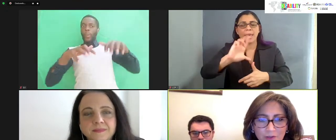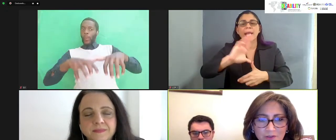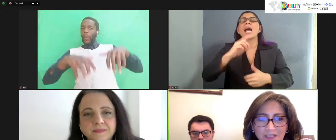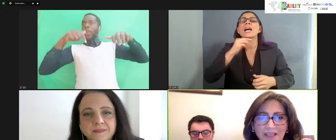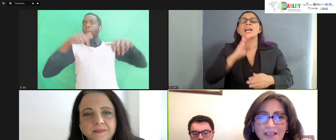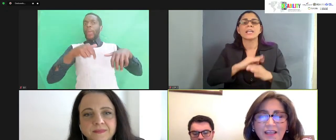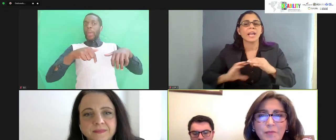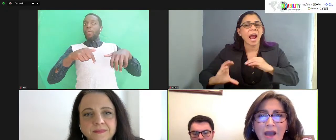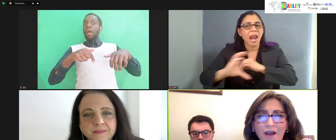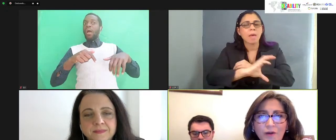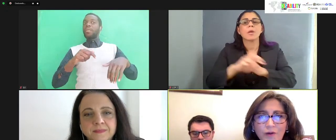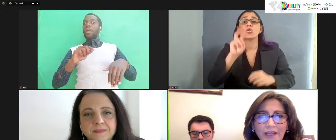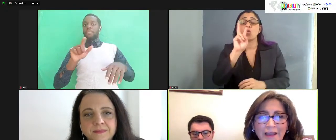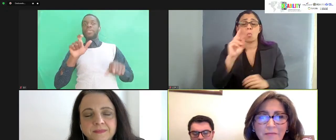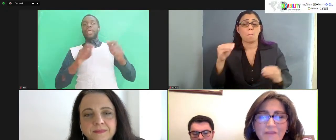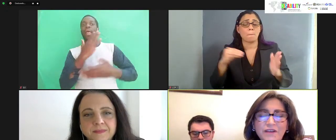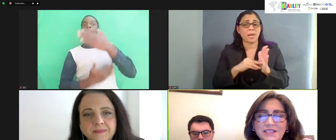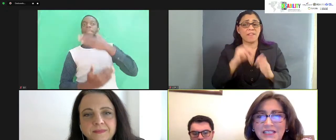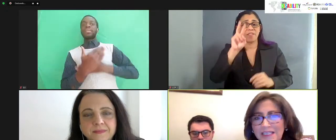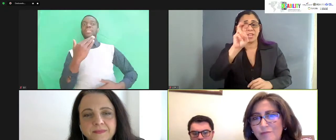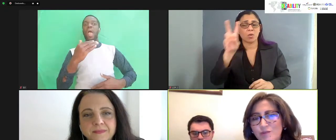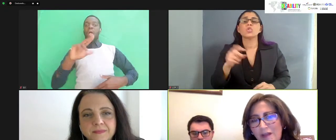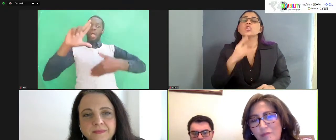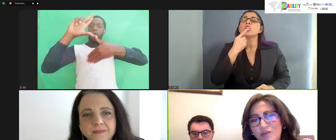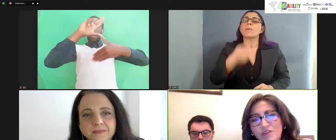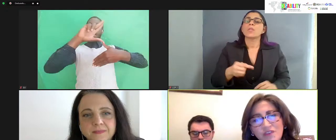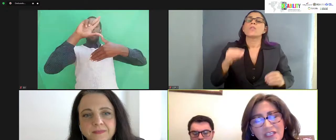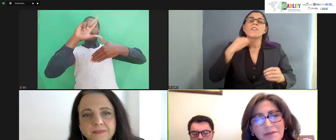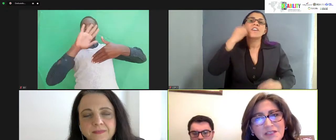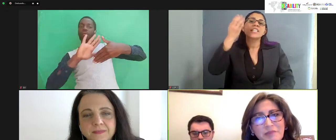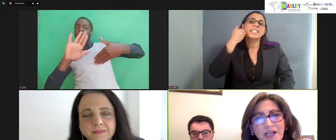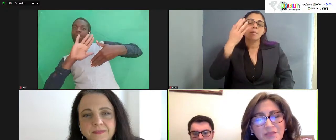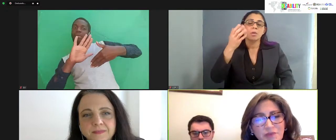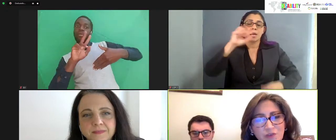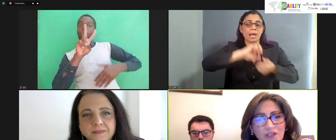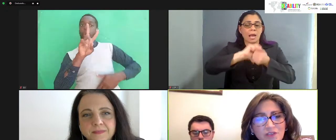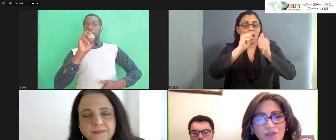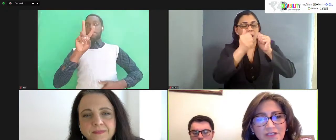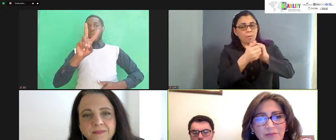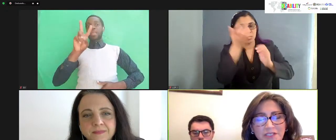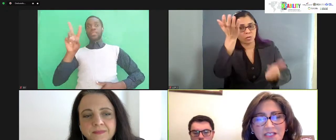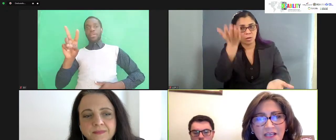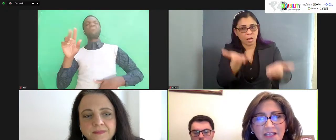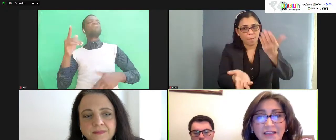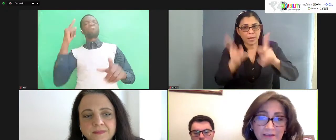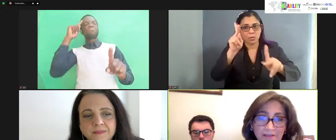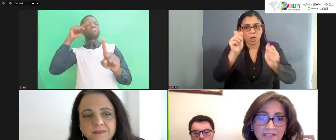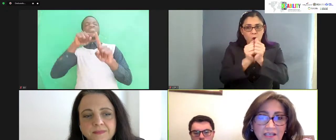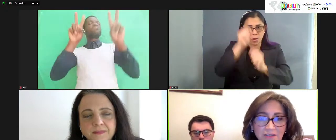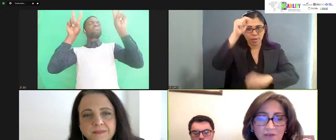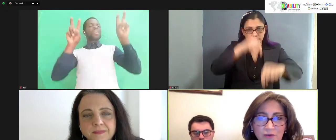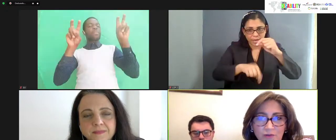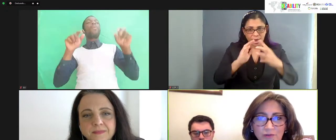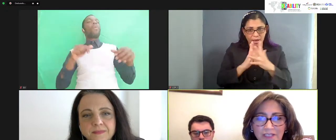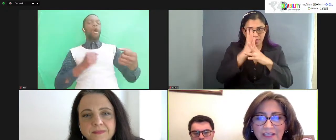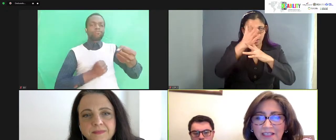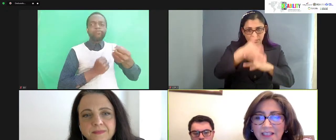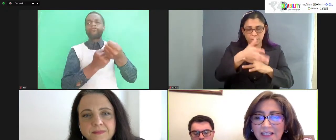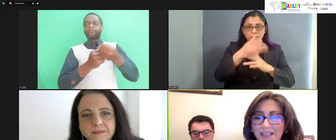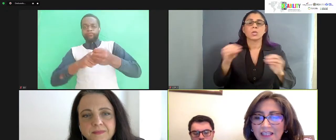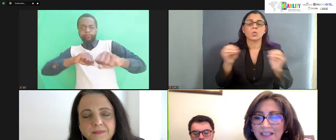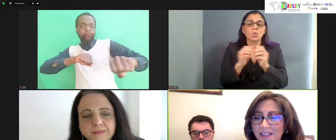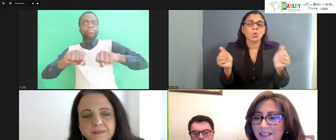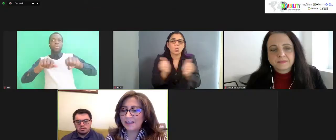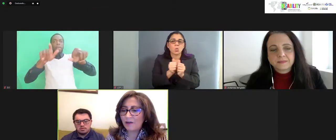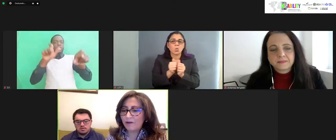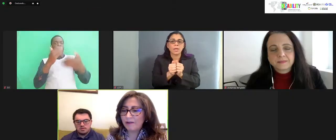summit for latin america and the caribbean in 2022 under the motto we facilitate sustainable change for